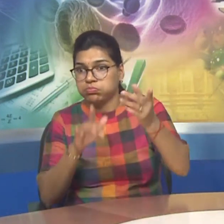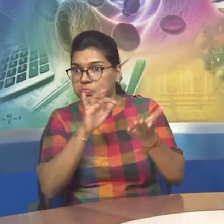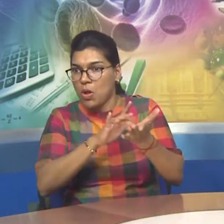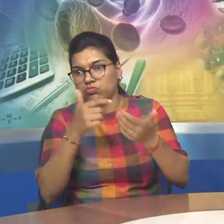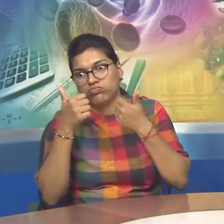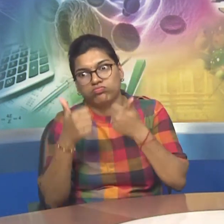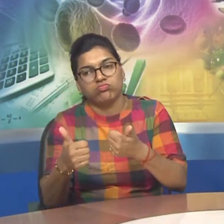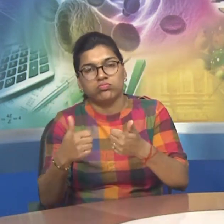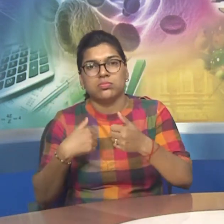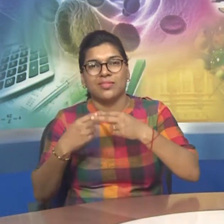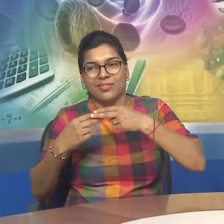recommended,